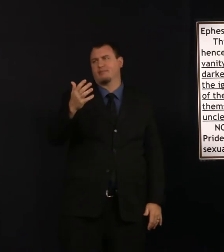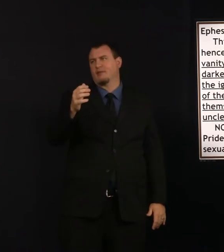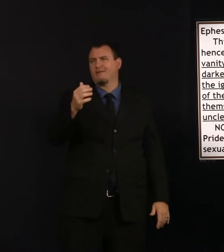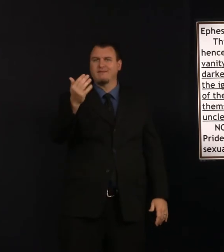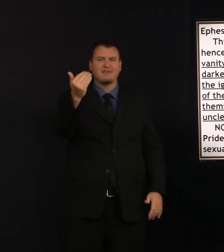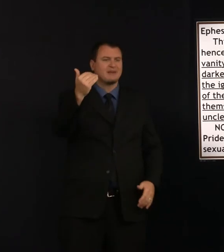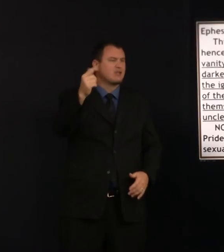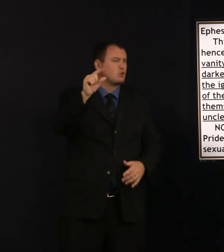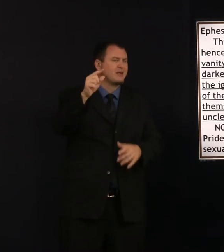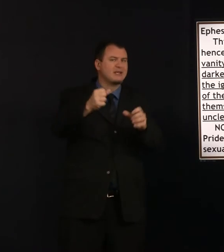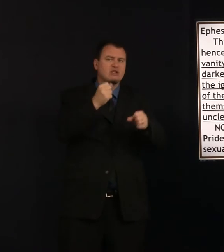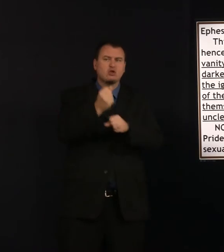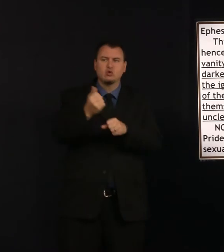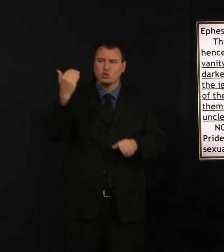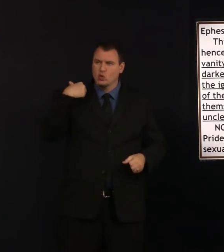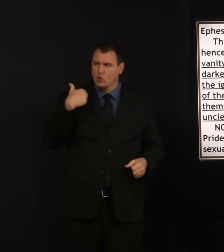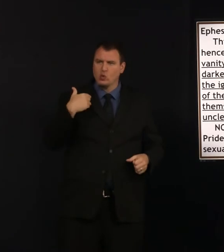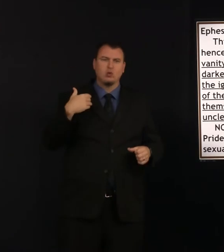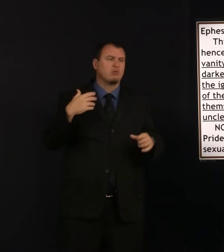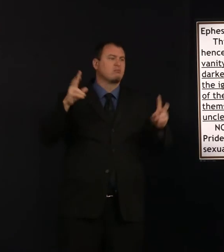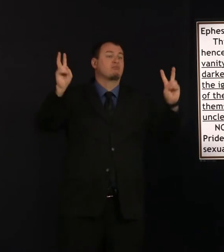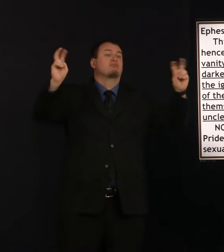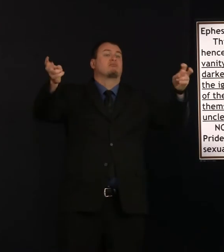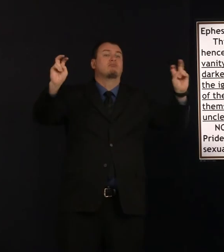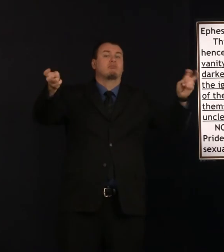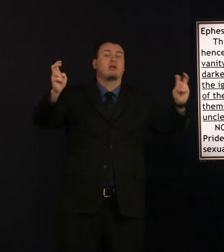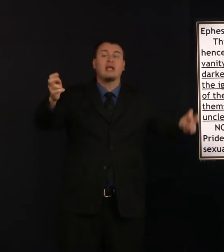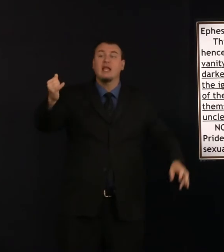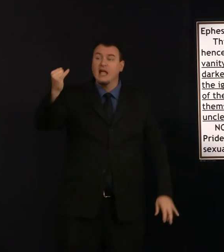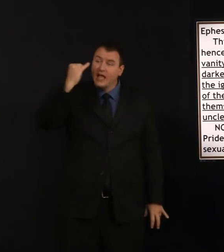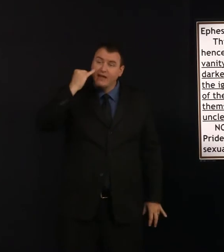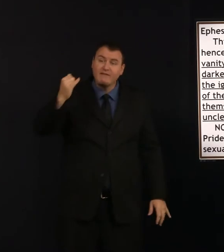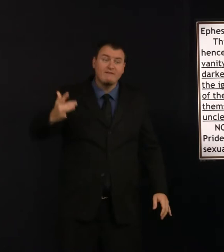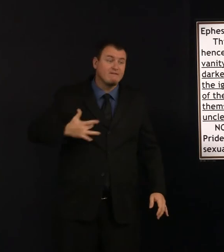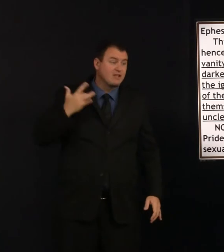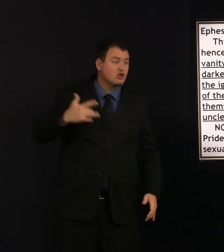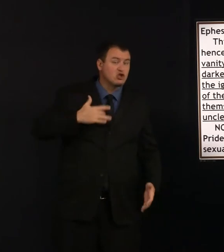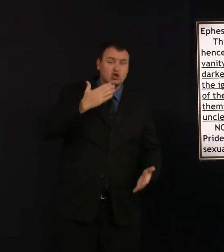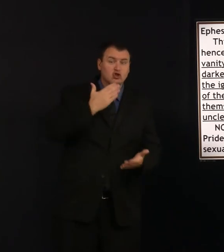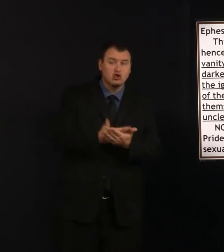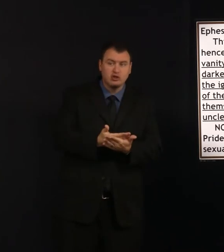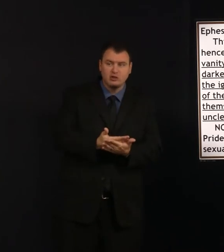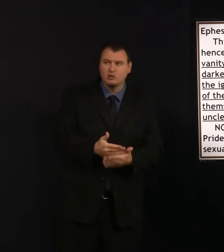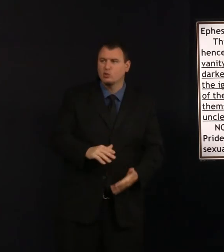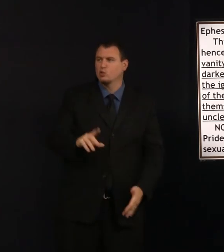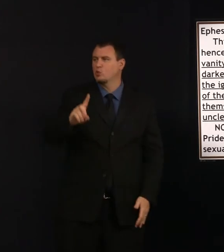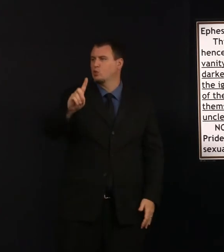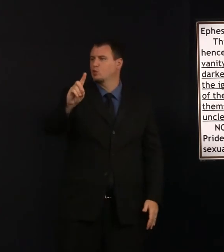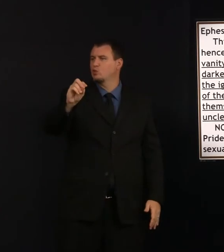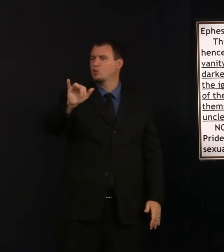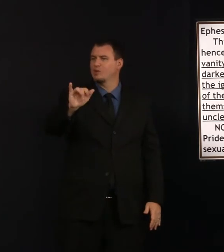event 15, 20 years ago. But if it feels good, do